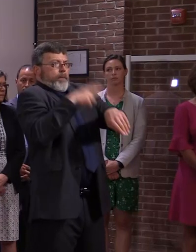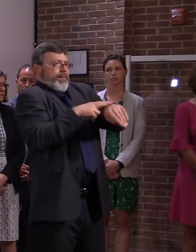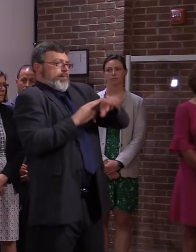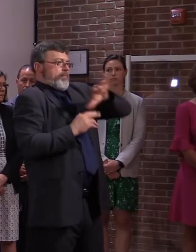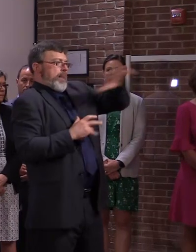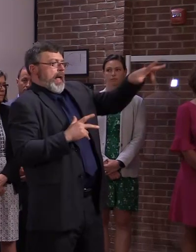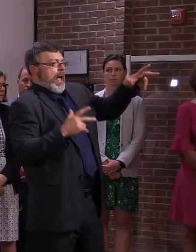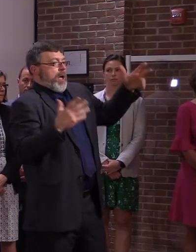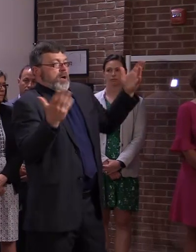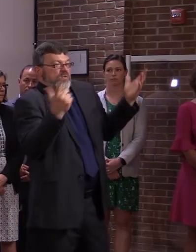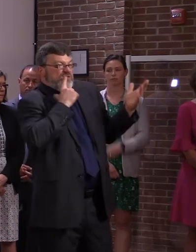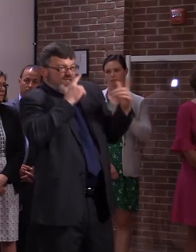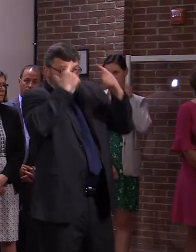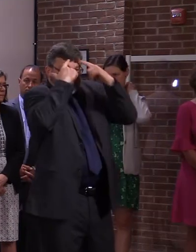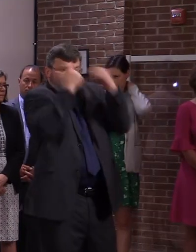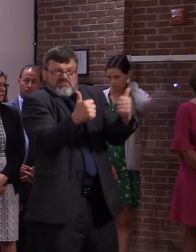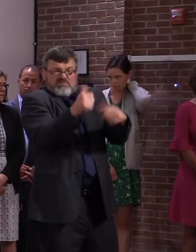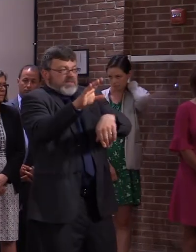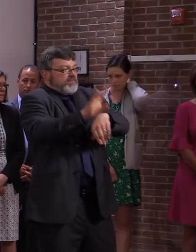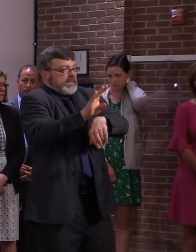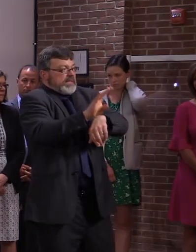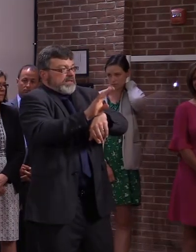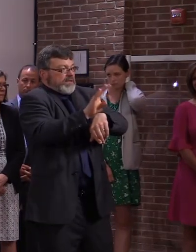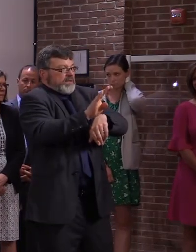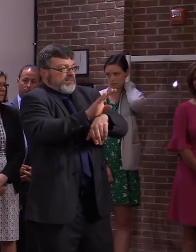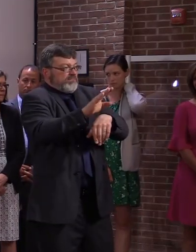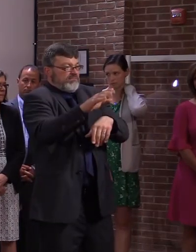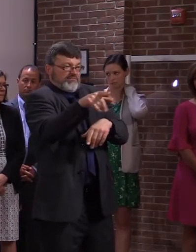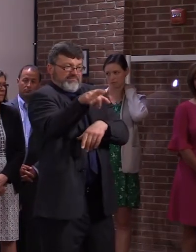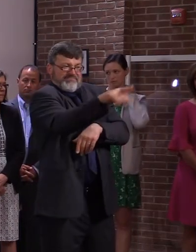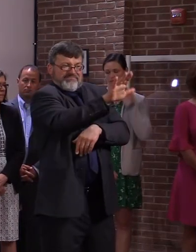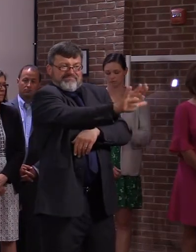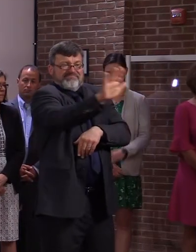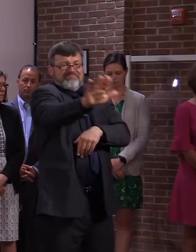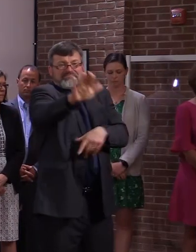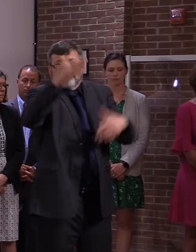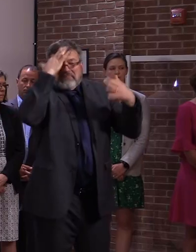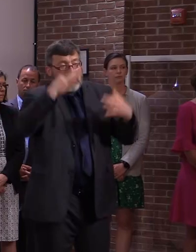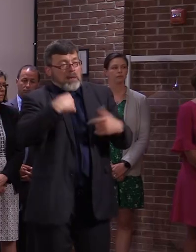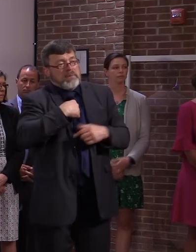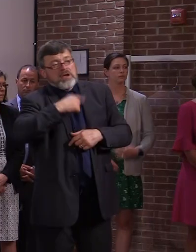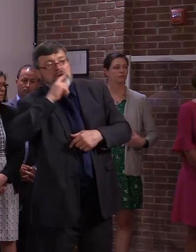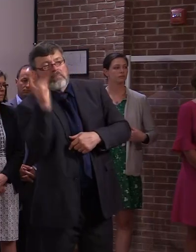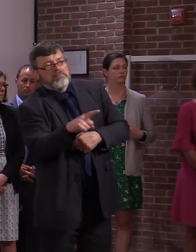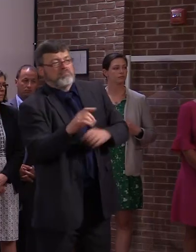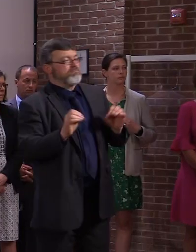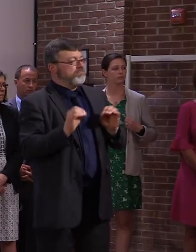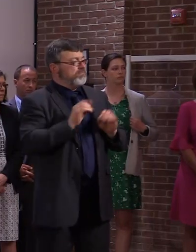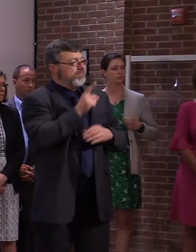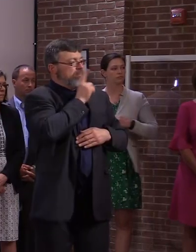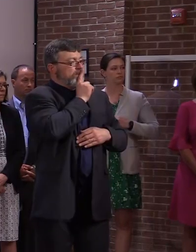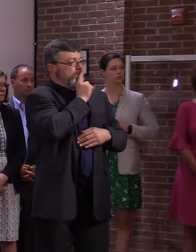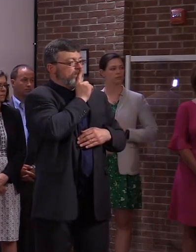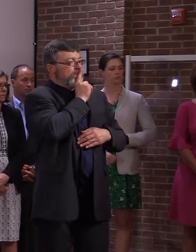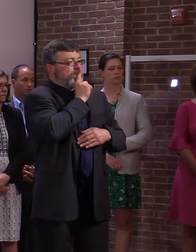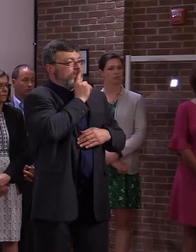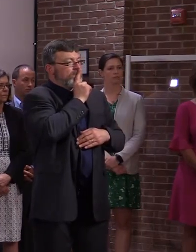something that the businesses and enterprises have to decide for themselves. So I'm okay with it.